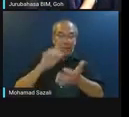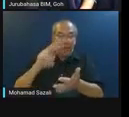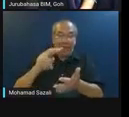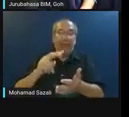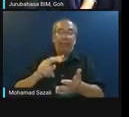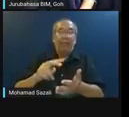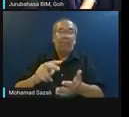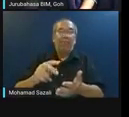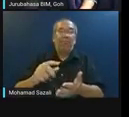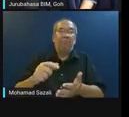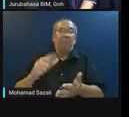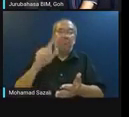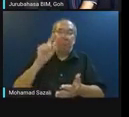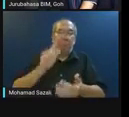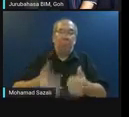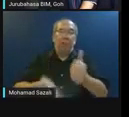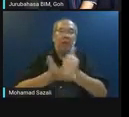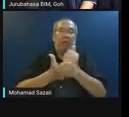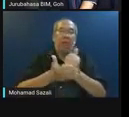So basically,